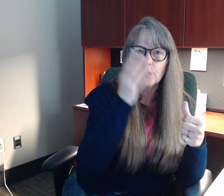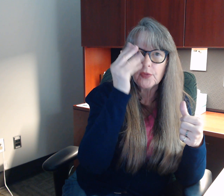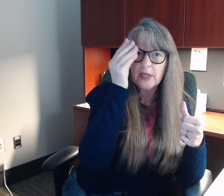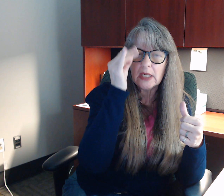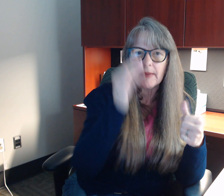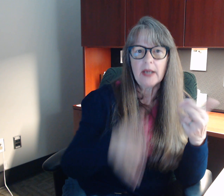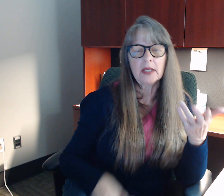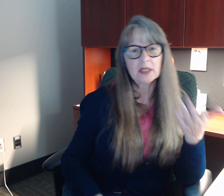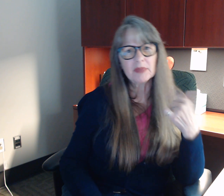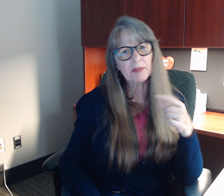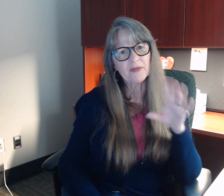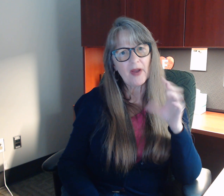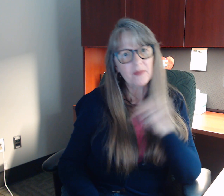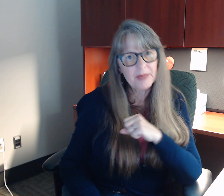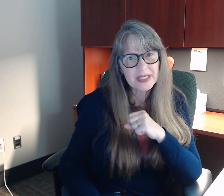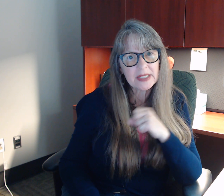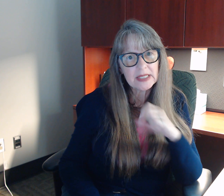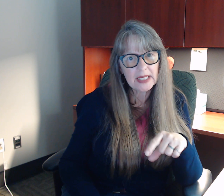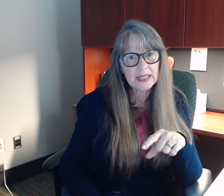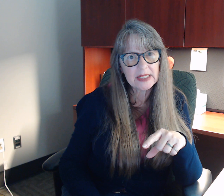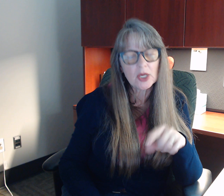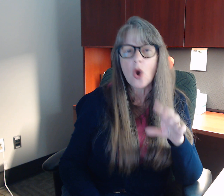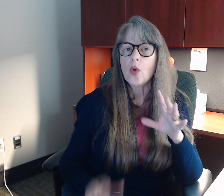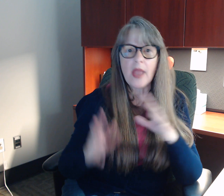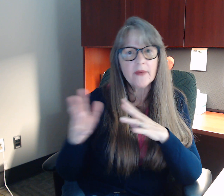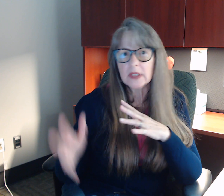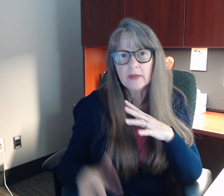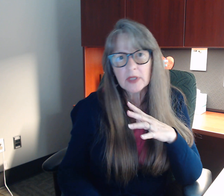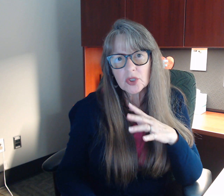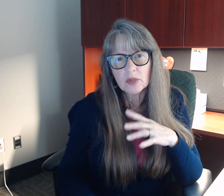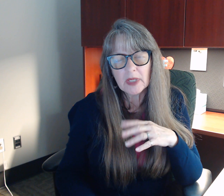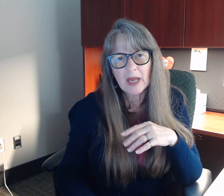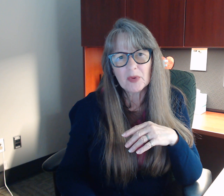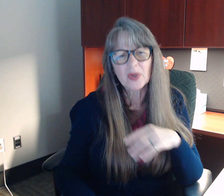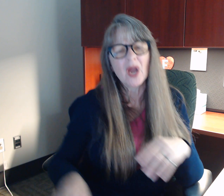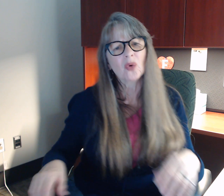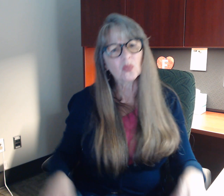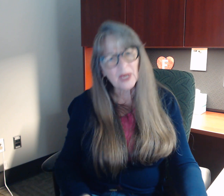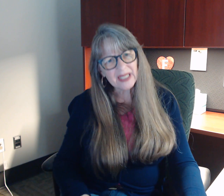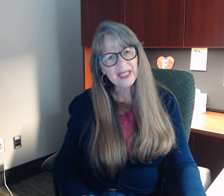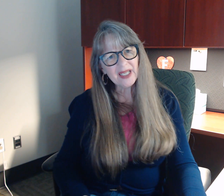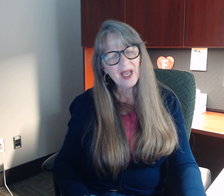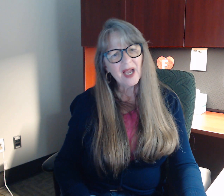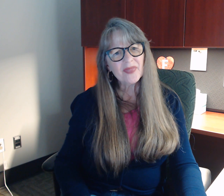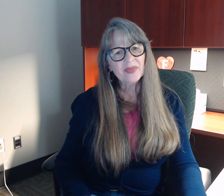thinking about it. Because sometimes if I've missed a tense or they haven't given it to me, I'm going, really?